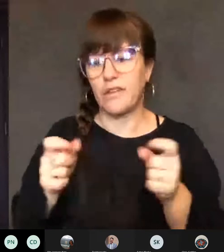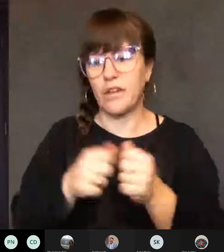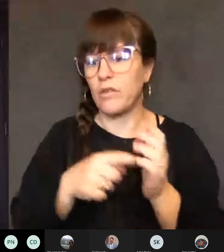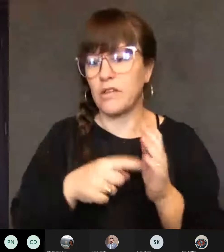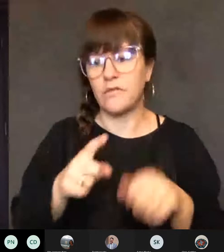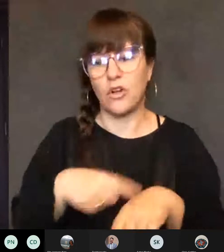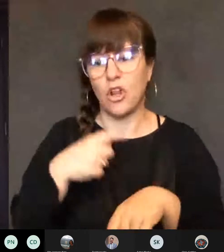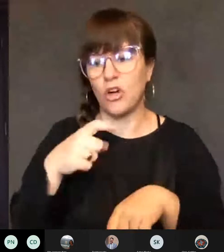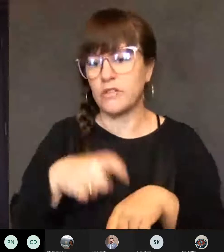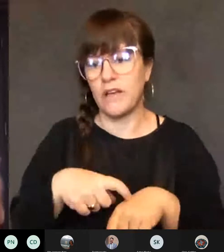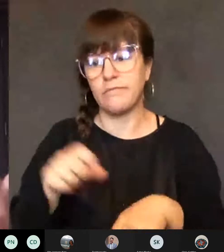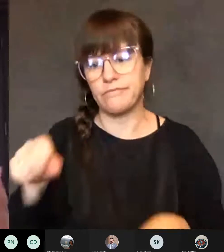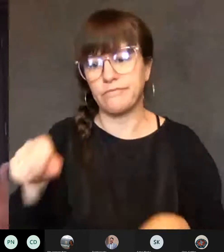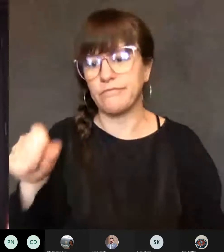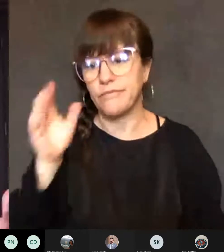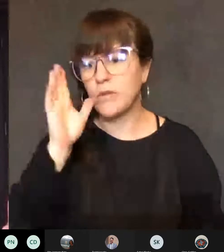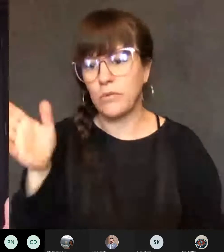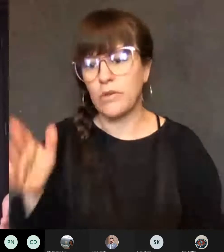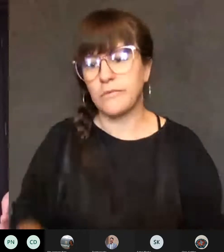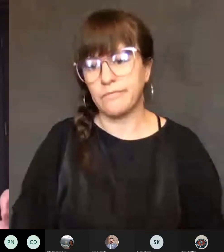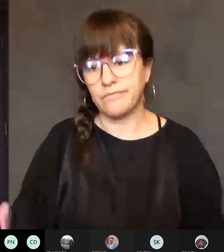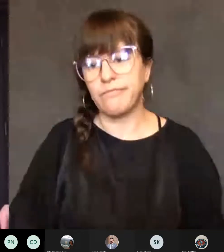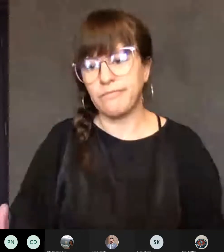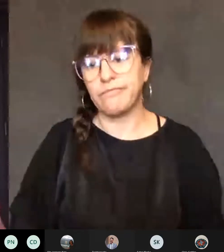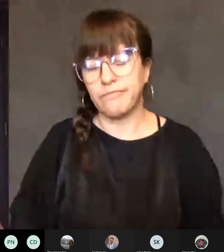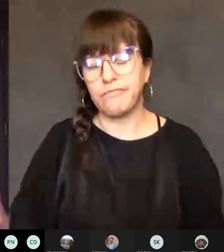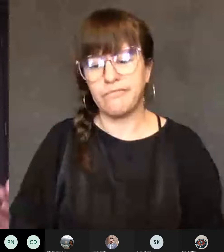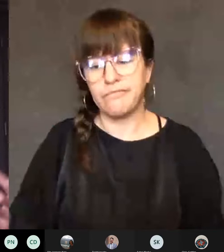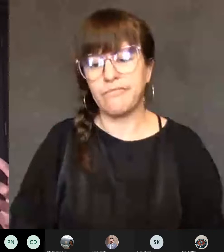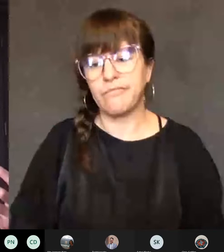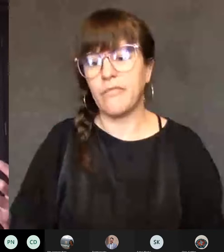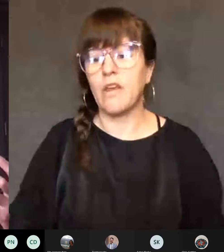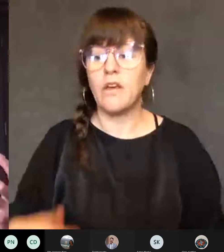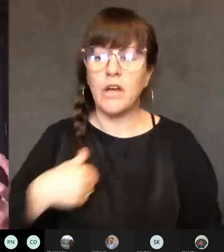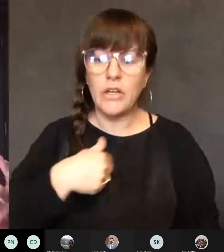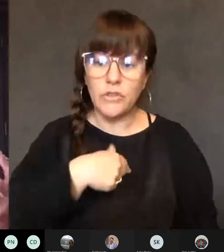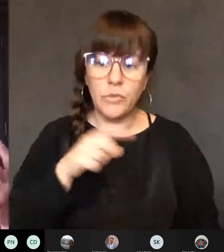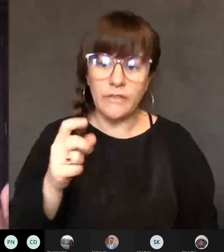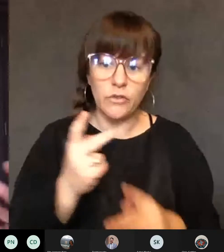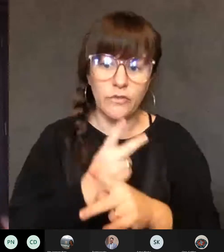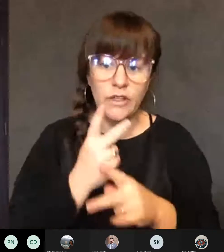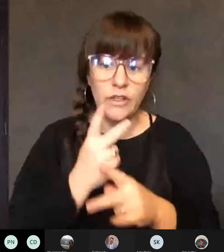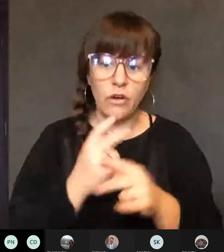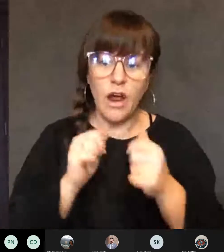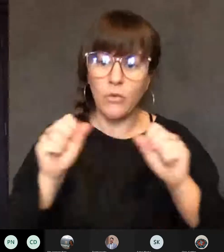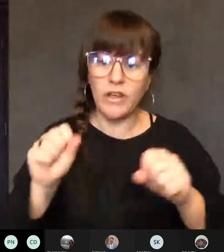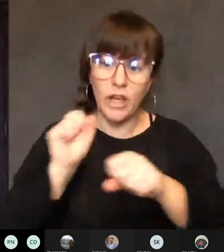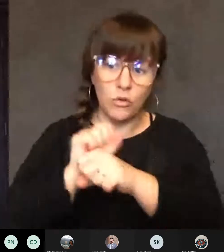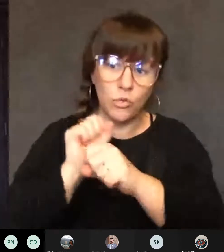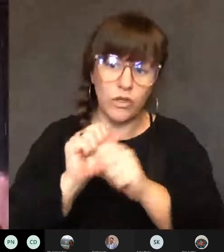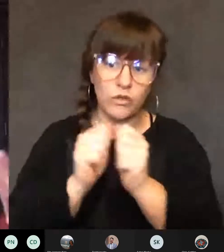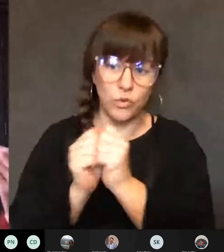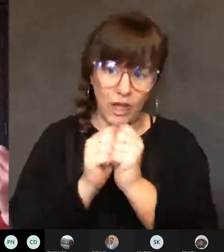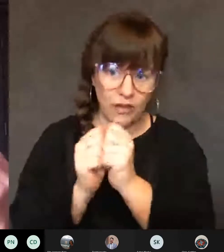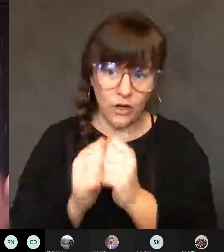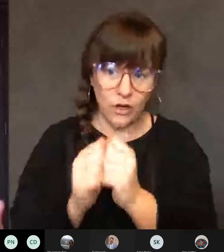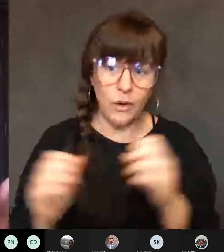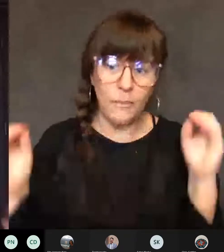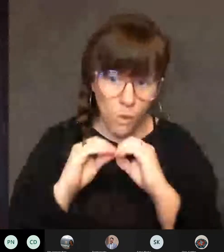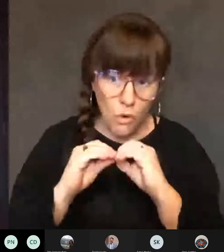time. And so we're going to have to figure out how we can work together more, but